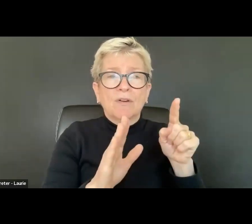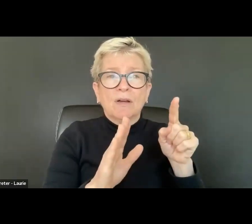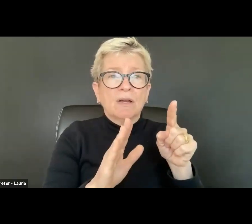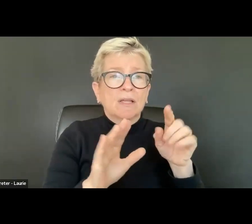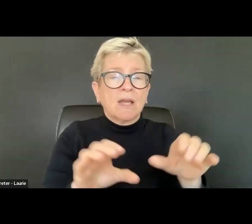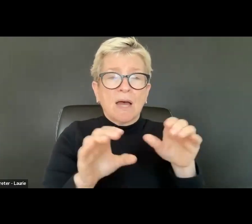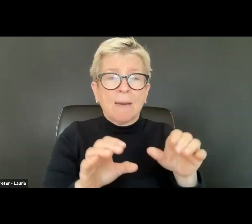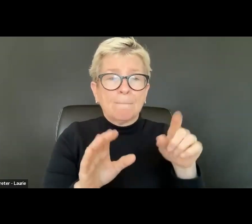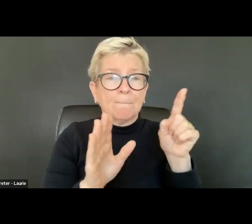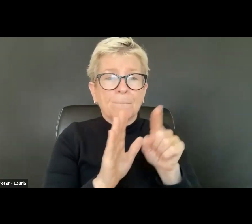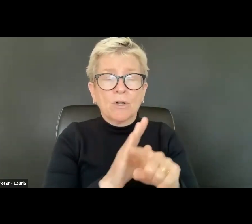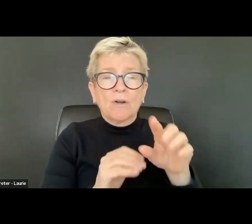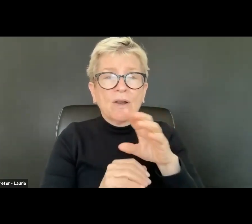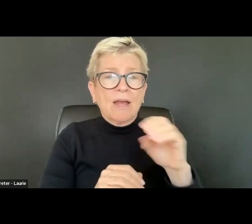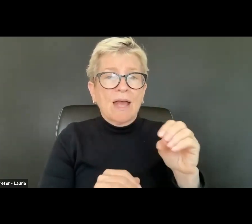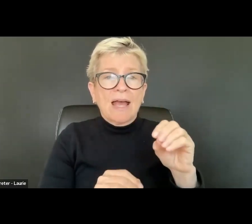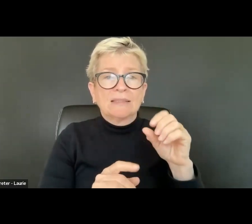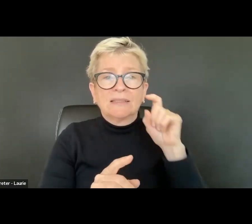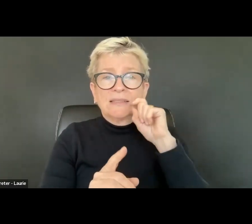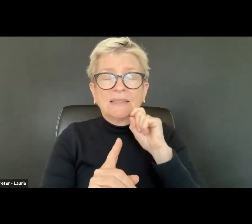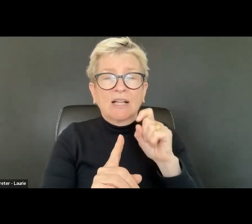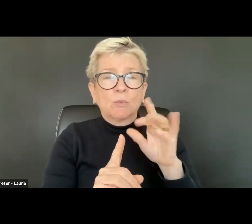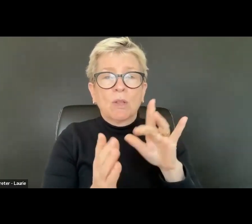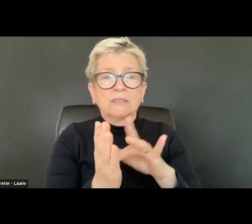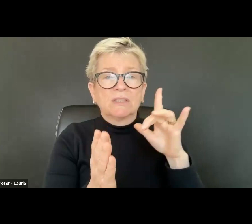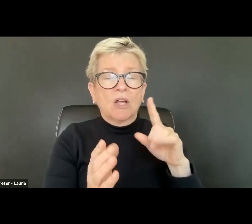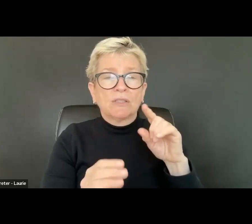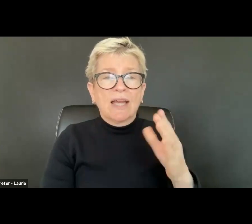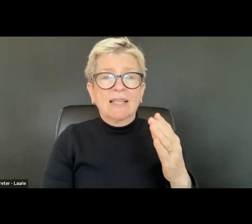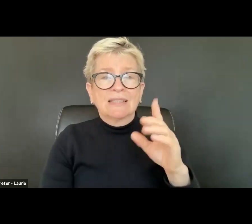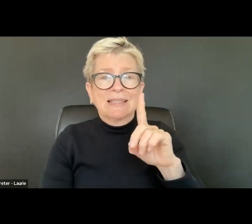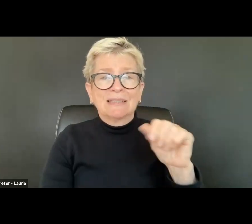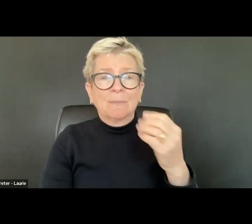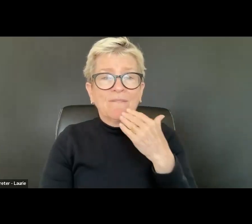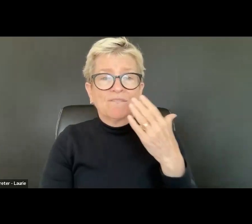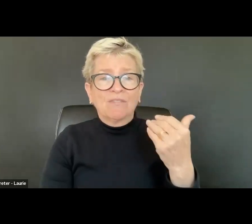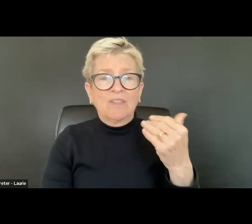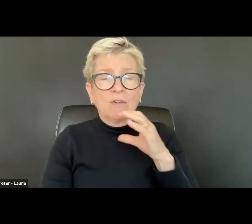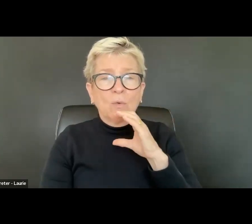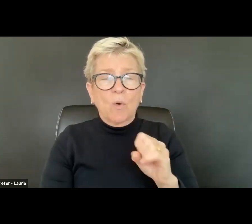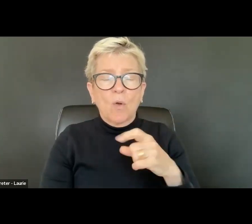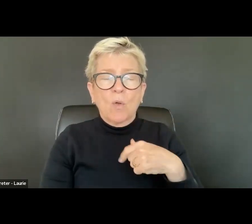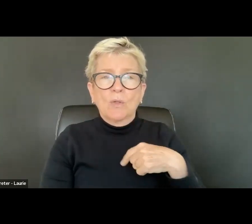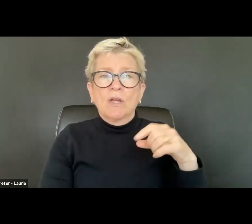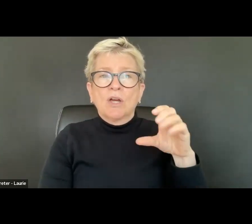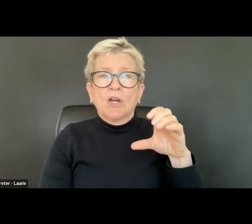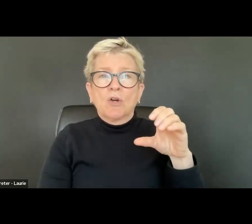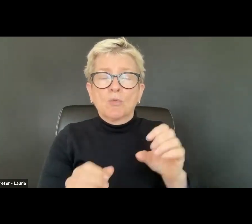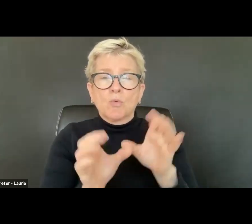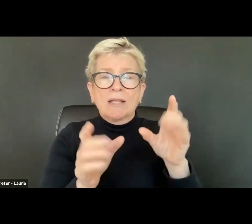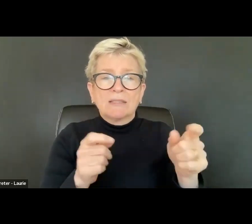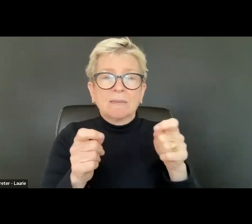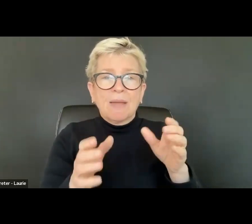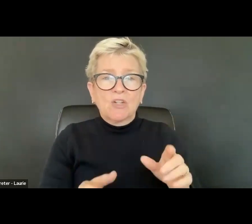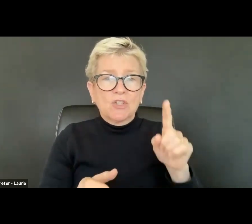a disabled 15-year-old. Crisis responders need to have a way to manage assaultive or injurious behaviors